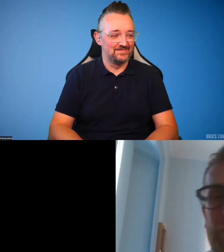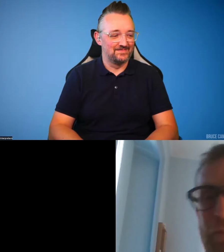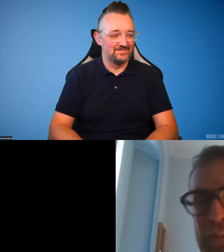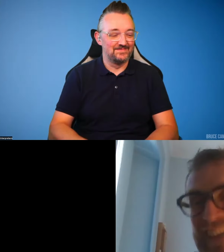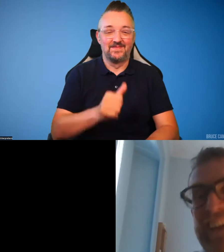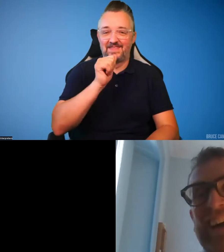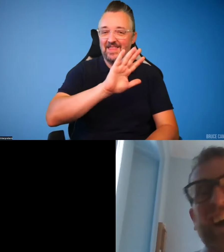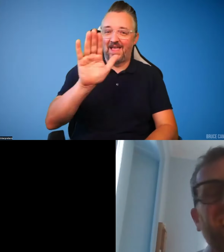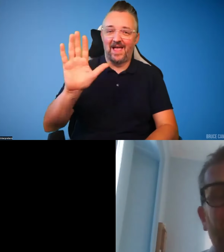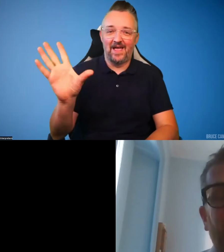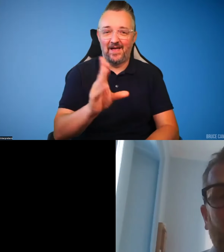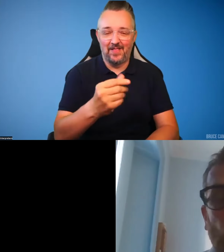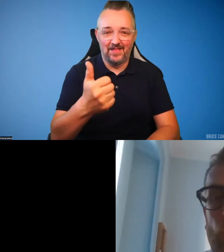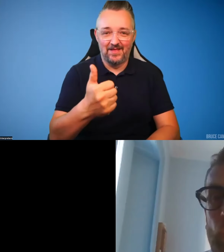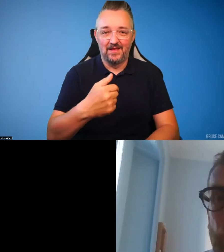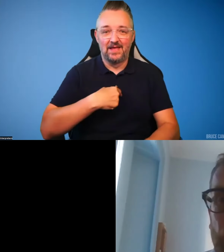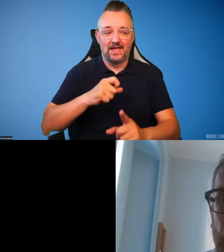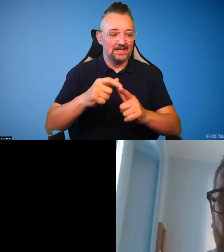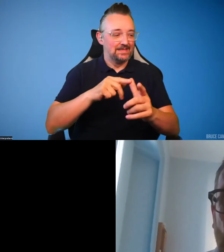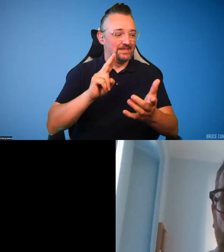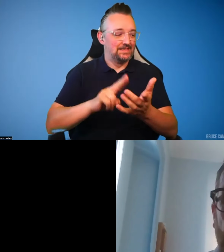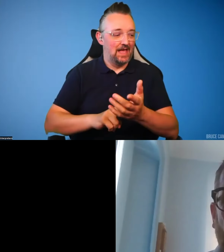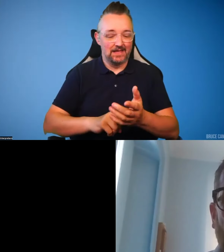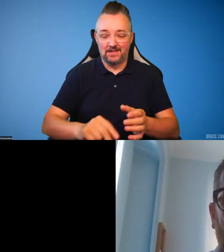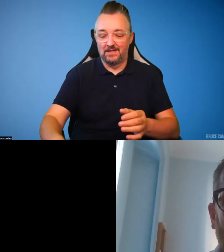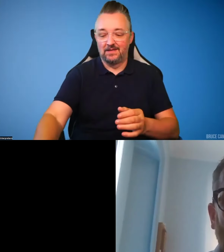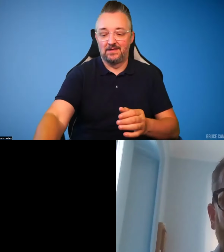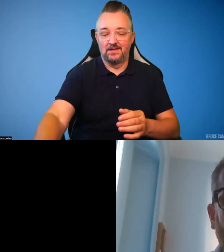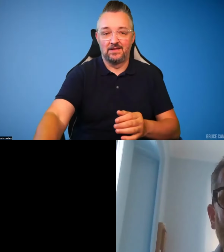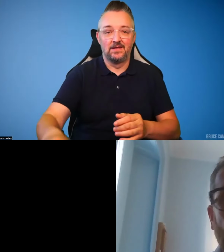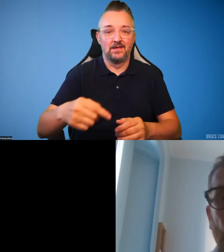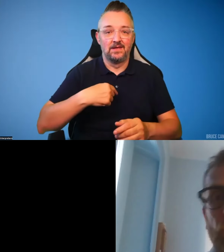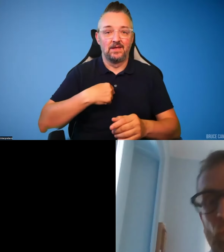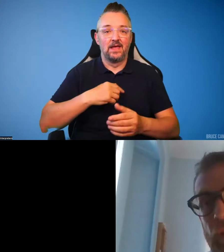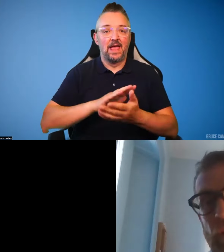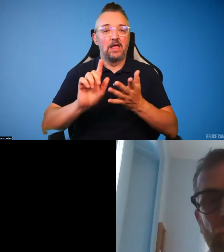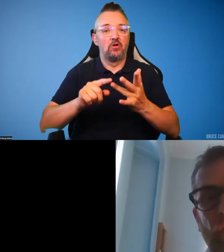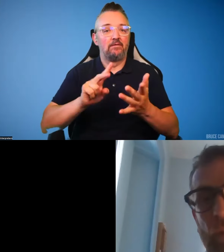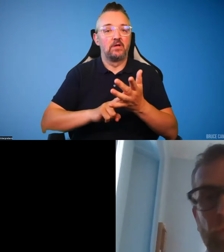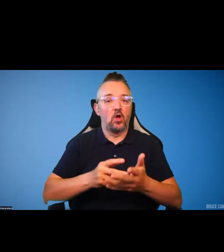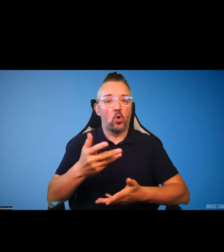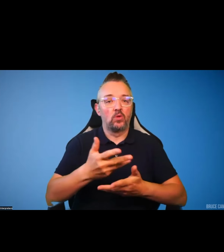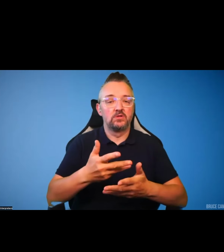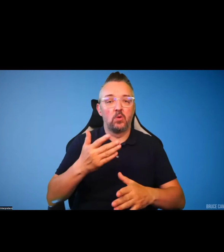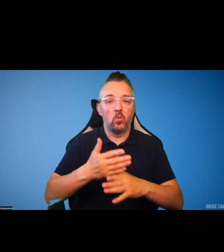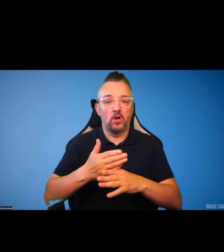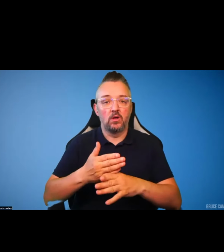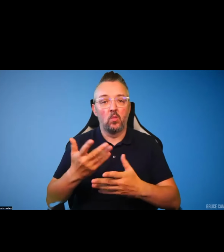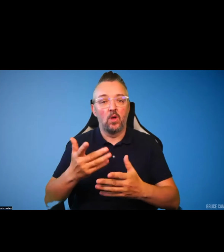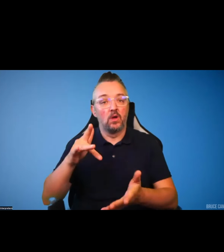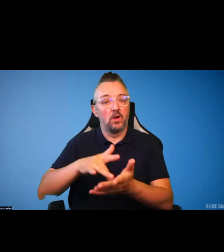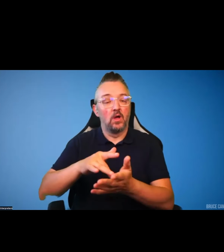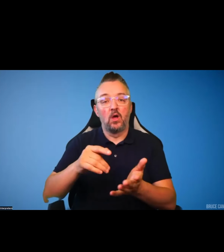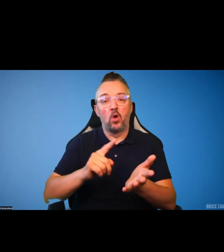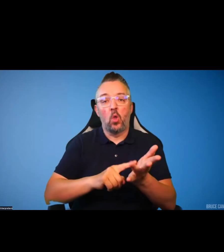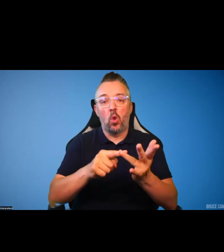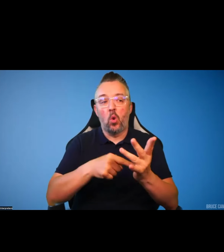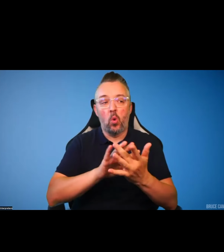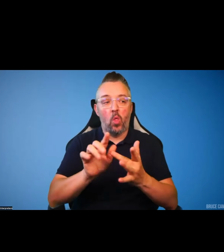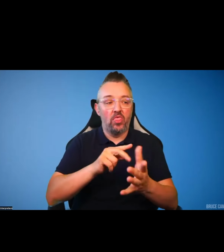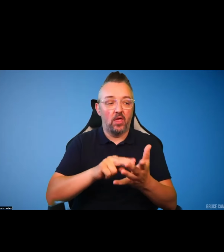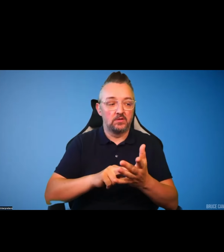Hi everyone, I'm Dan Clutterbuck. I'm a GU Medicine and HIV consultant working at the Chalmers Centre in Lothian. My pronouns are